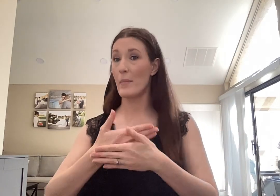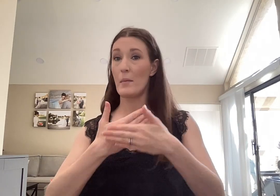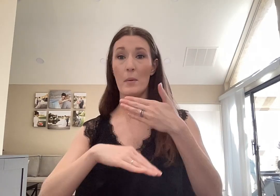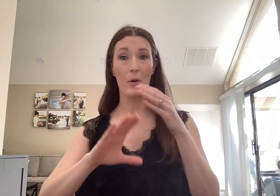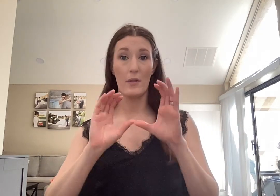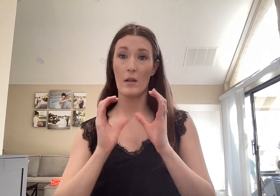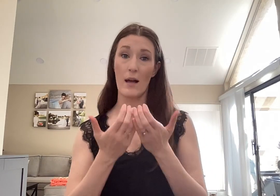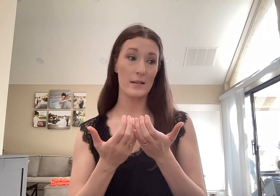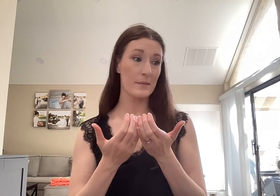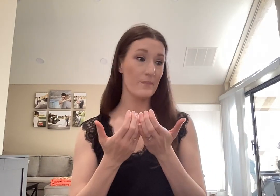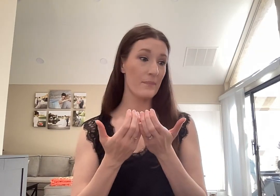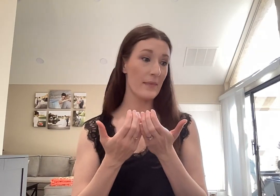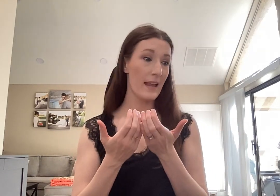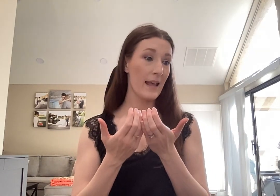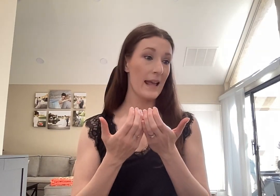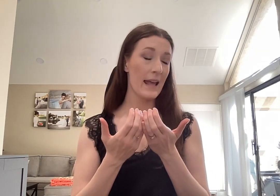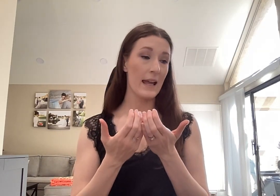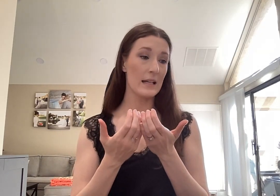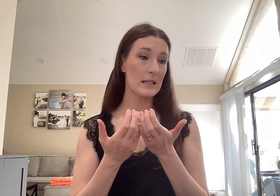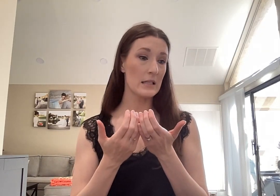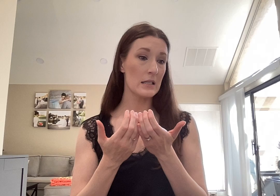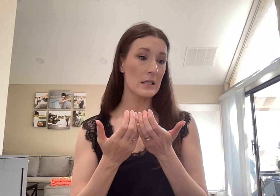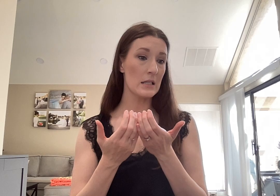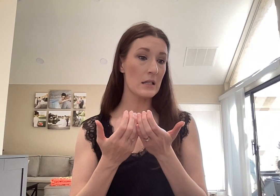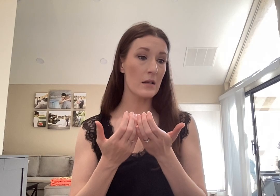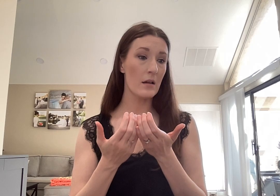baby birthing class, and